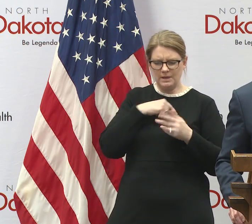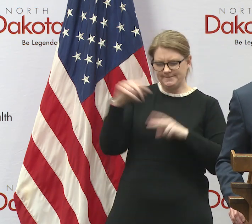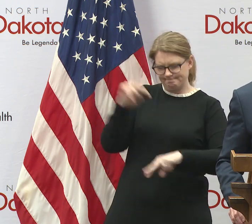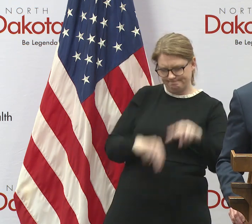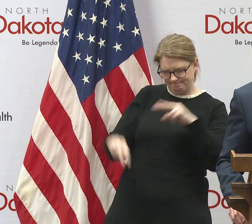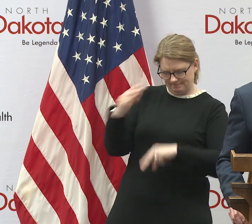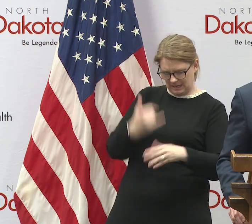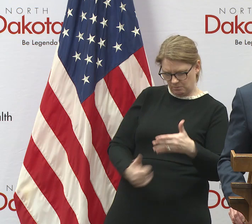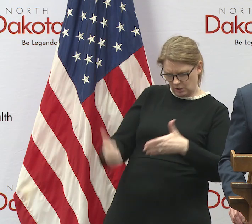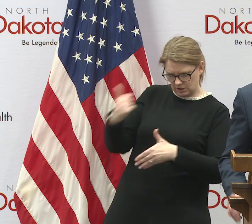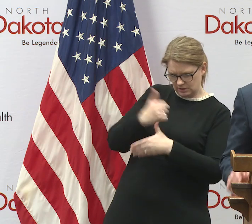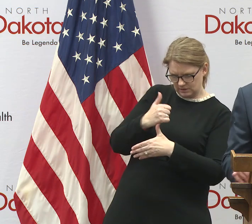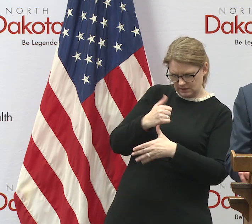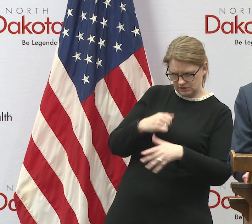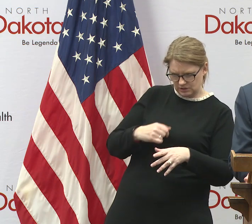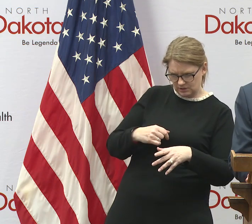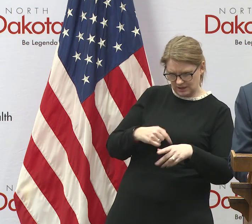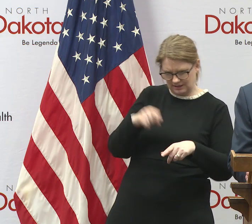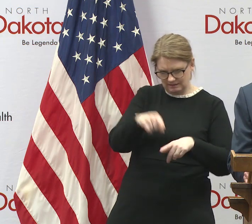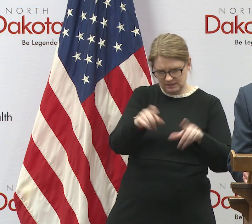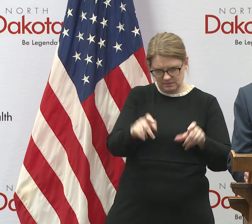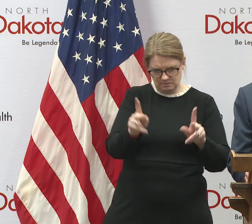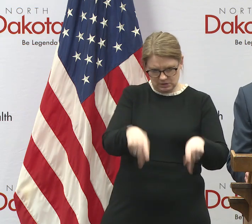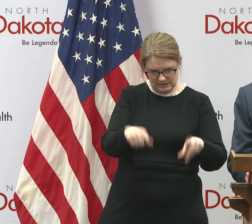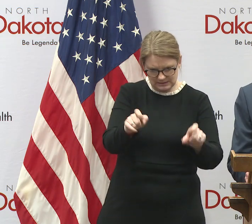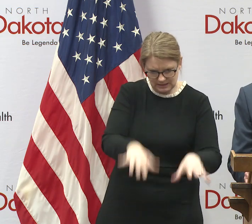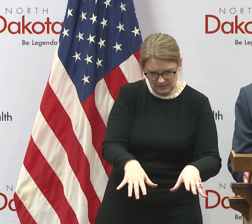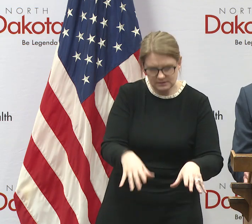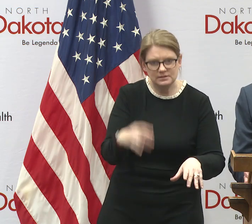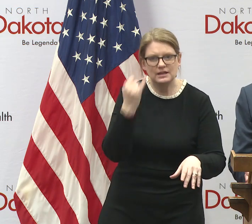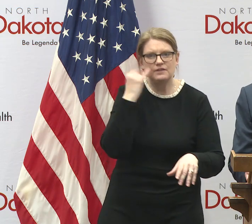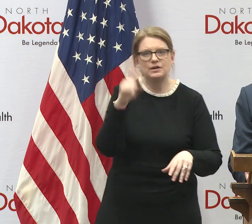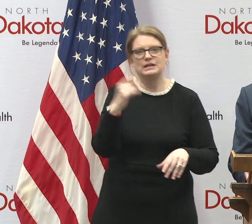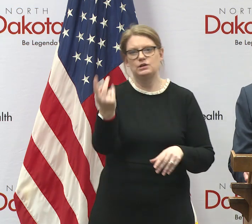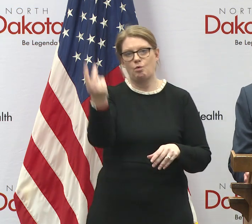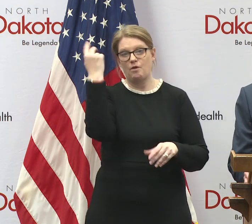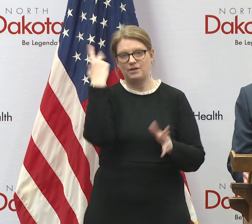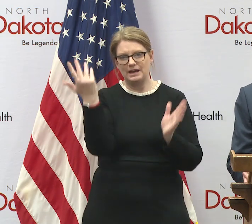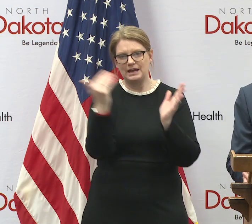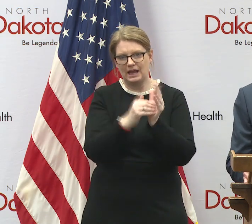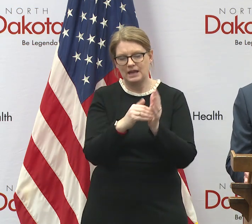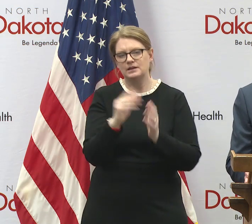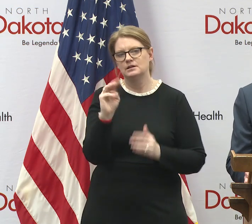people that have prioritization. And if we need to cover that again, my Lynn Tufte can